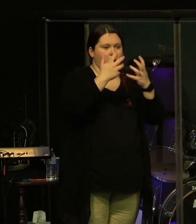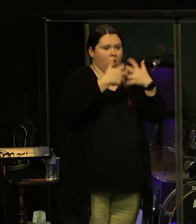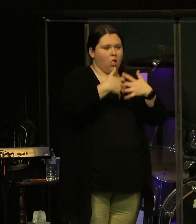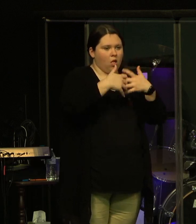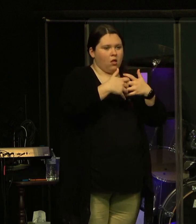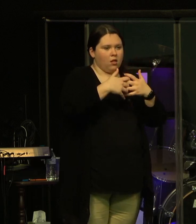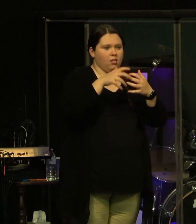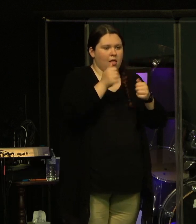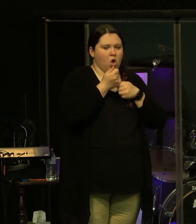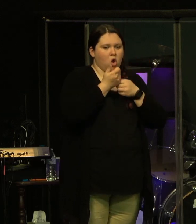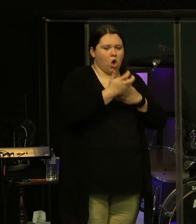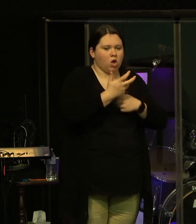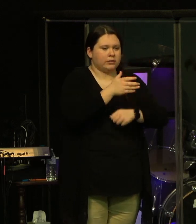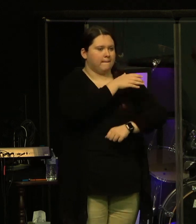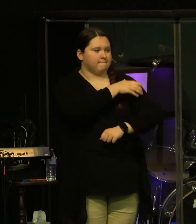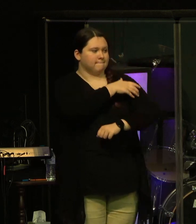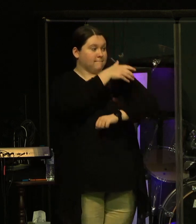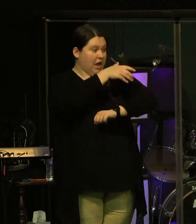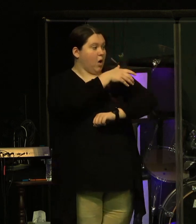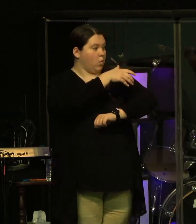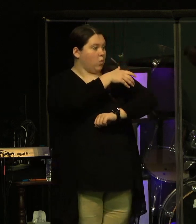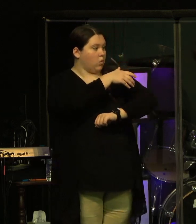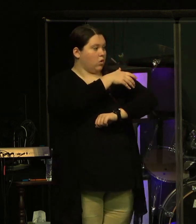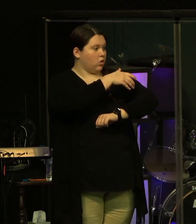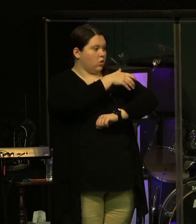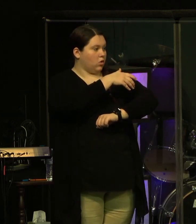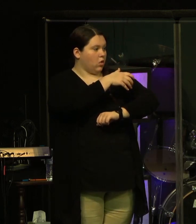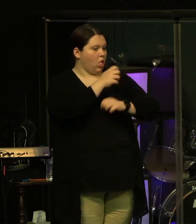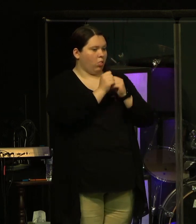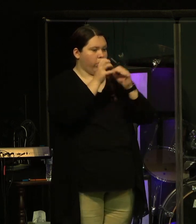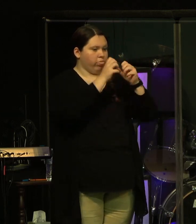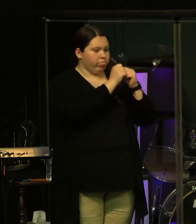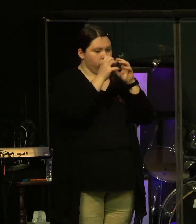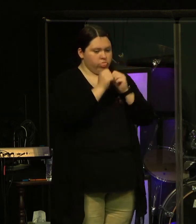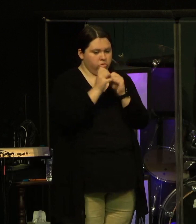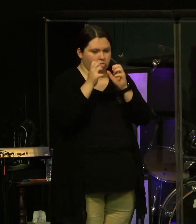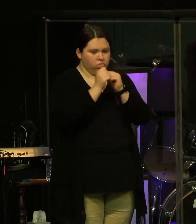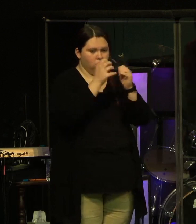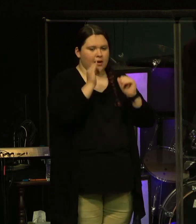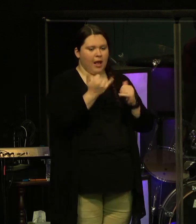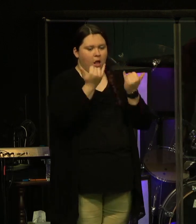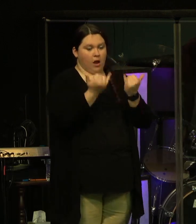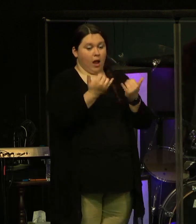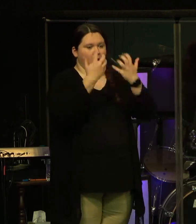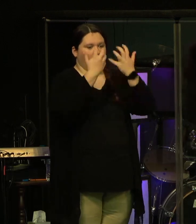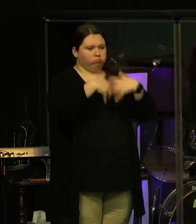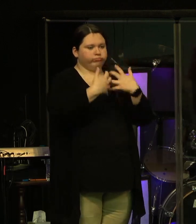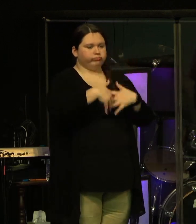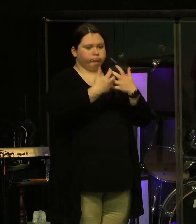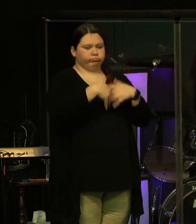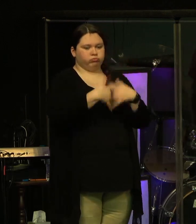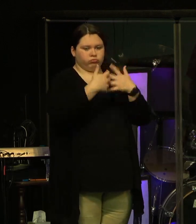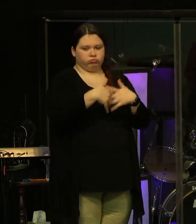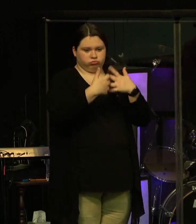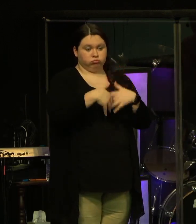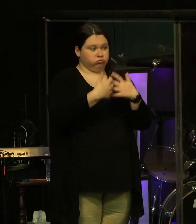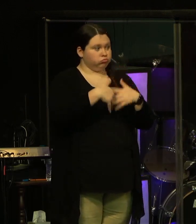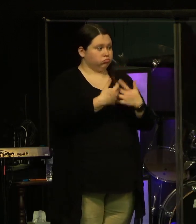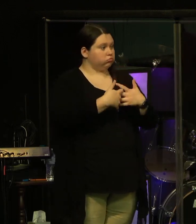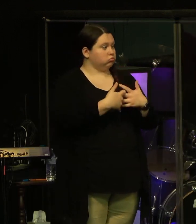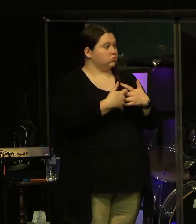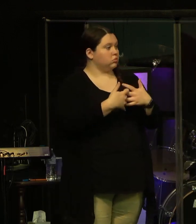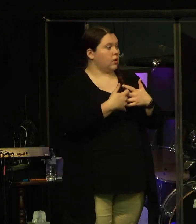the power as it's firing like that to make that engine work. And that's why if you have